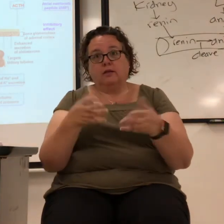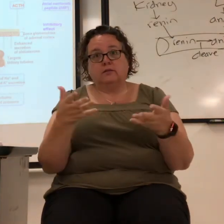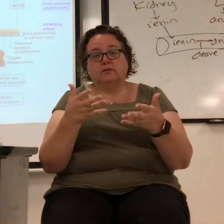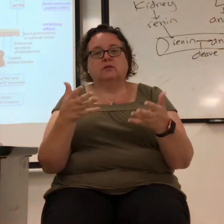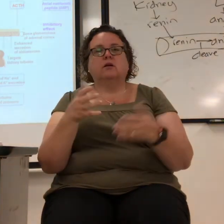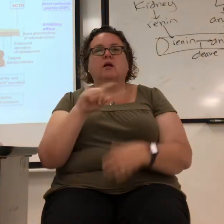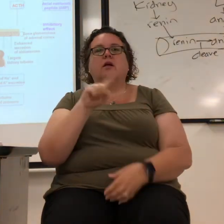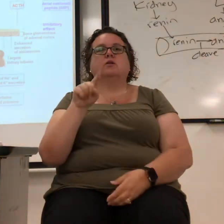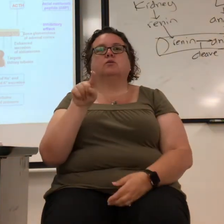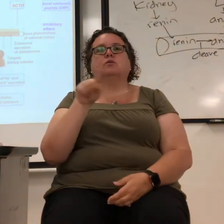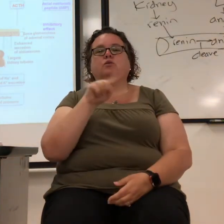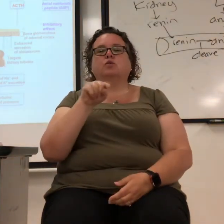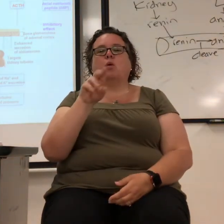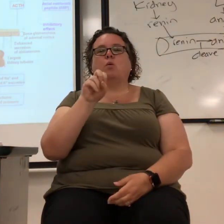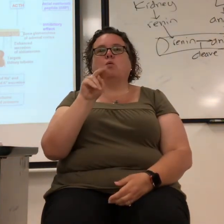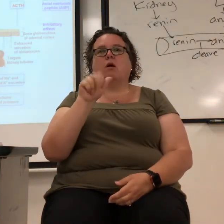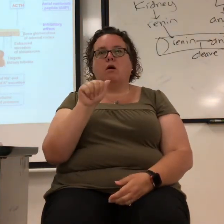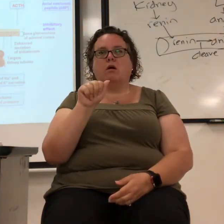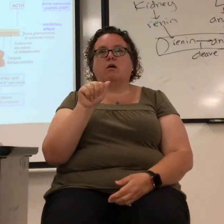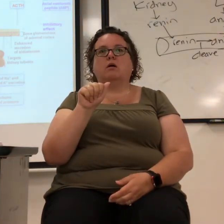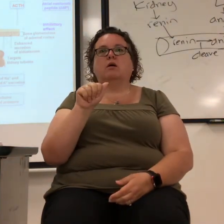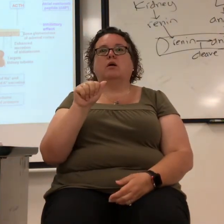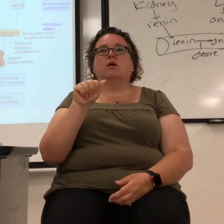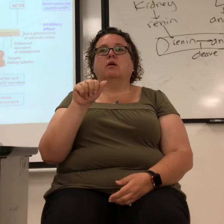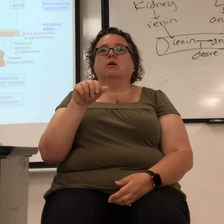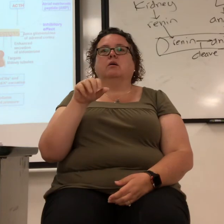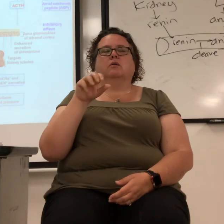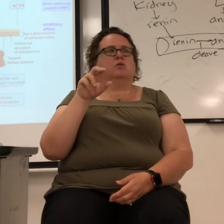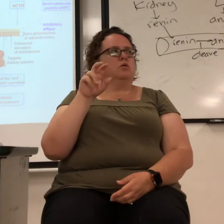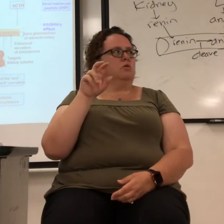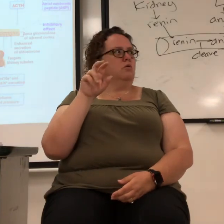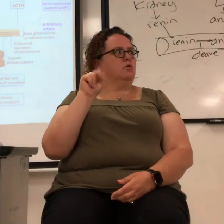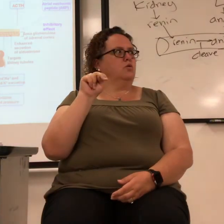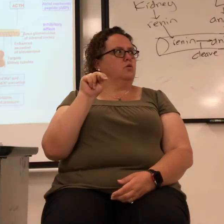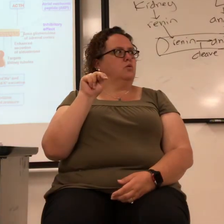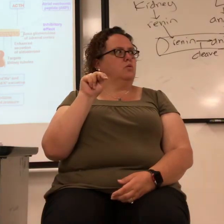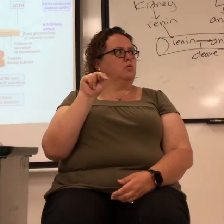the zona glomerulosa to secrete aldosterone.